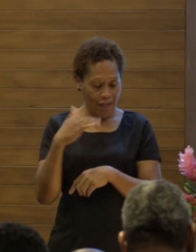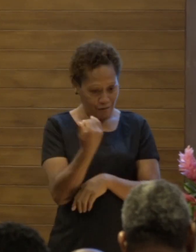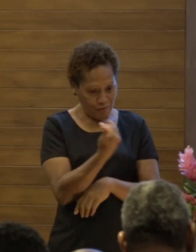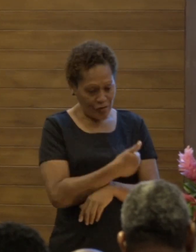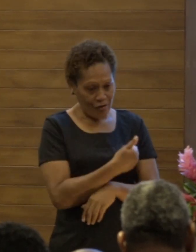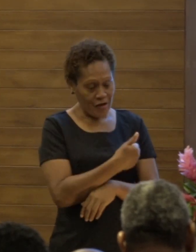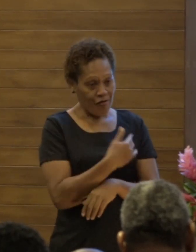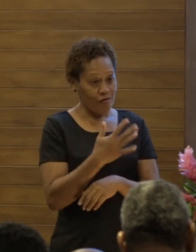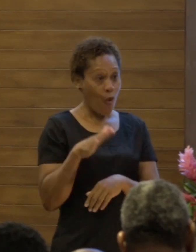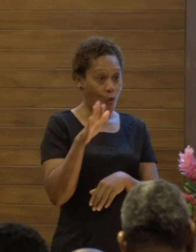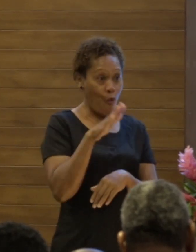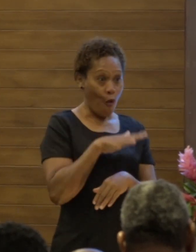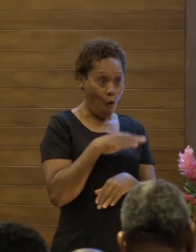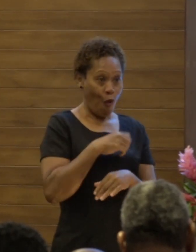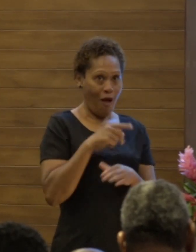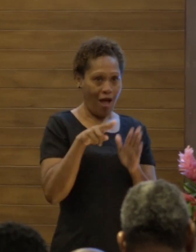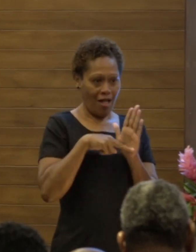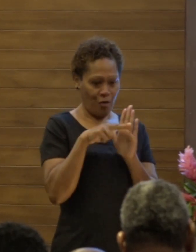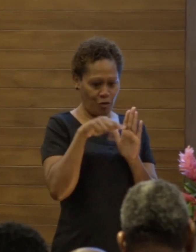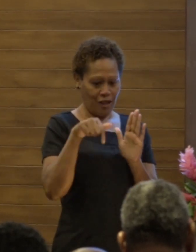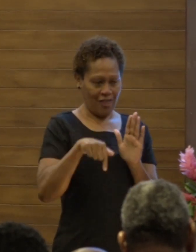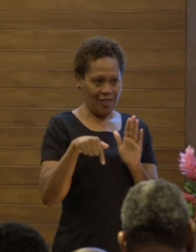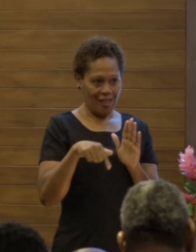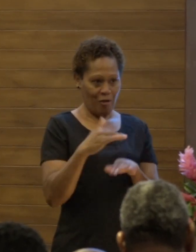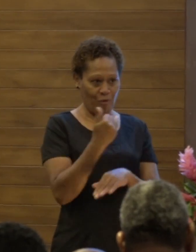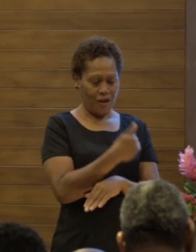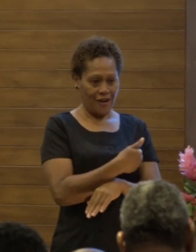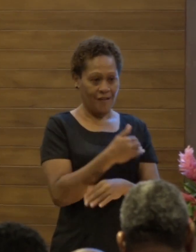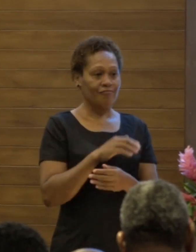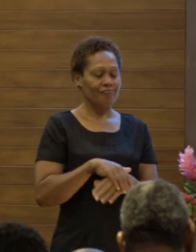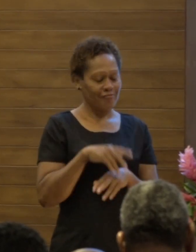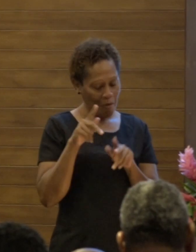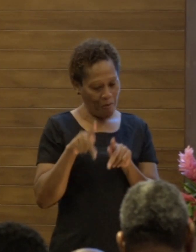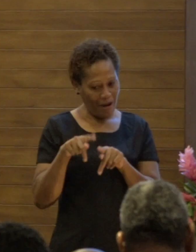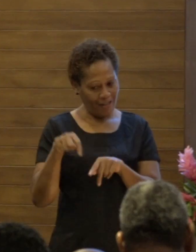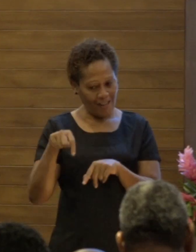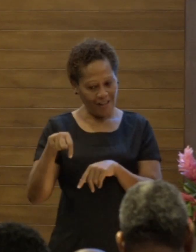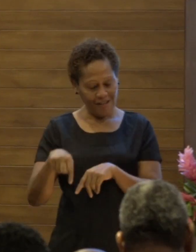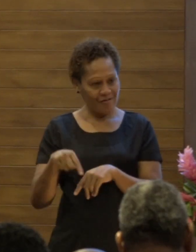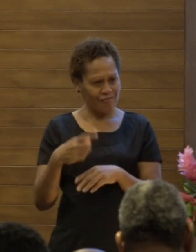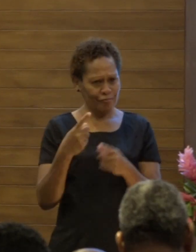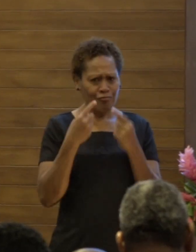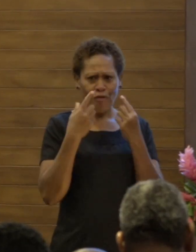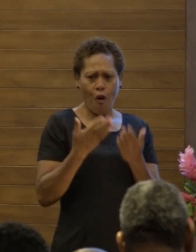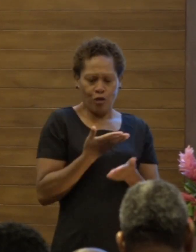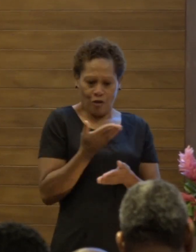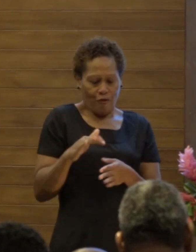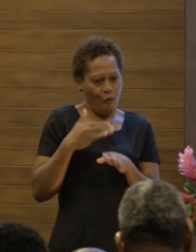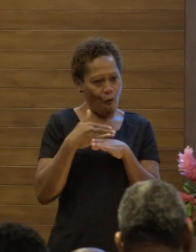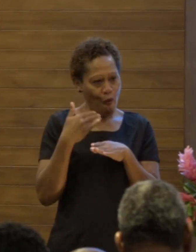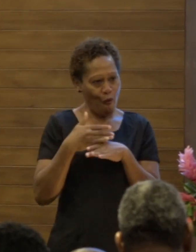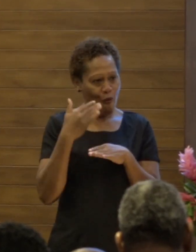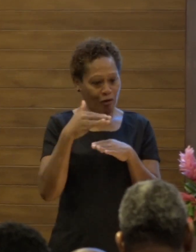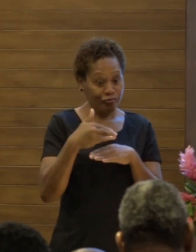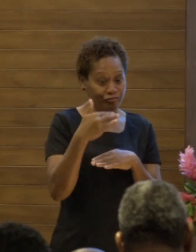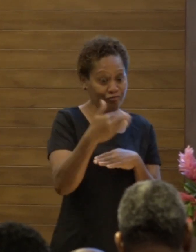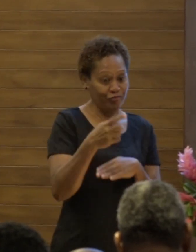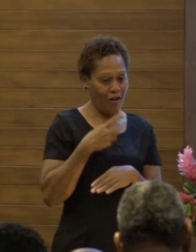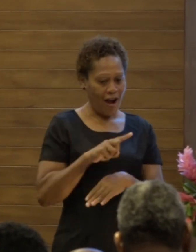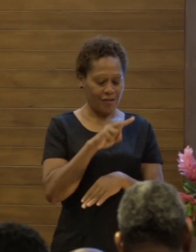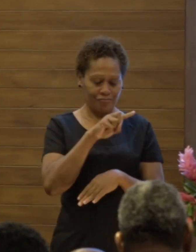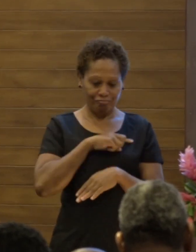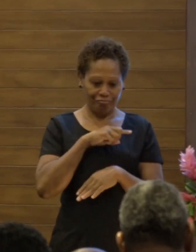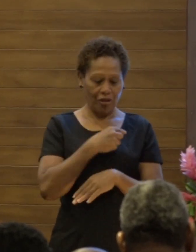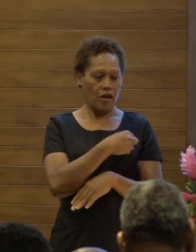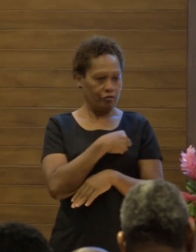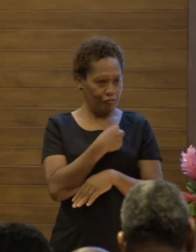you to the Grand Pacific Hotel this morning. Your presence here today is a testament to the importance of the work before us and the shared commitment